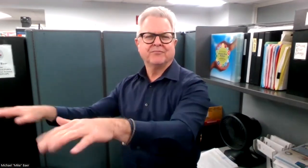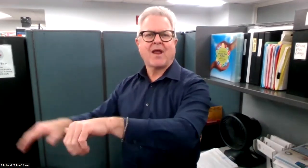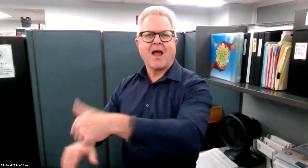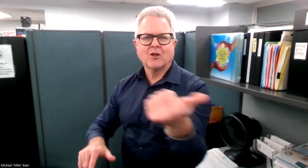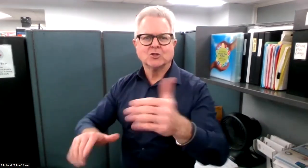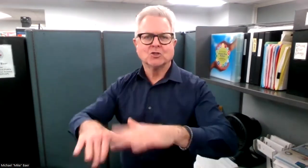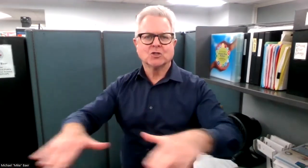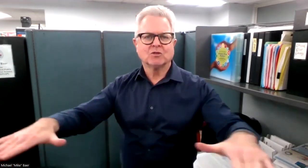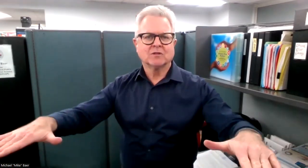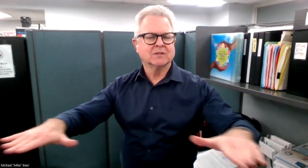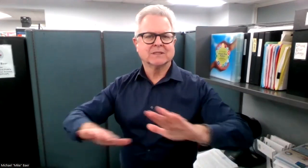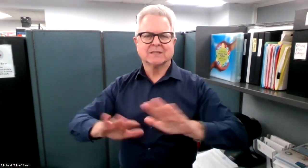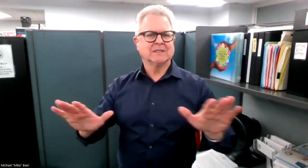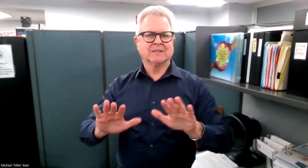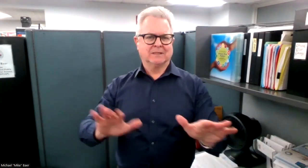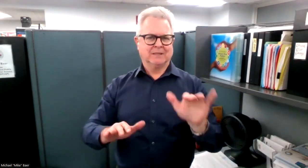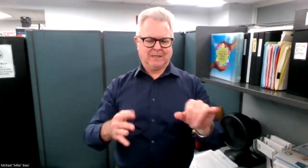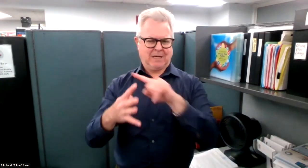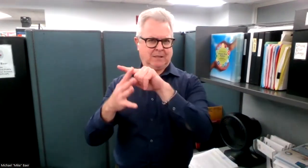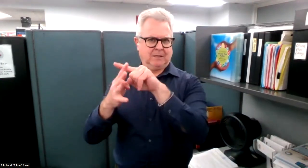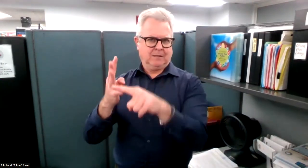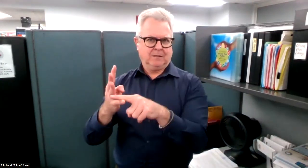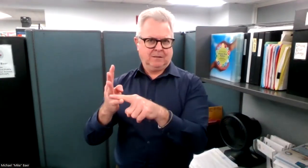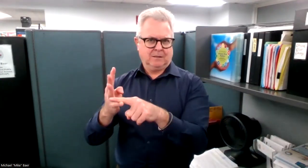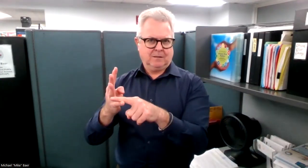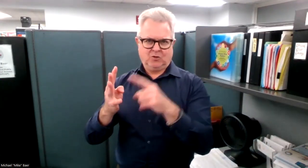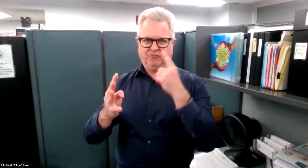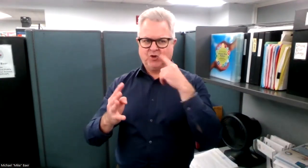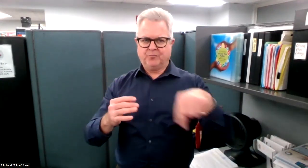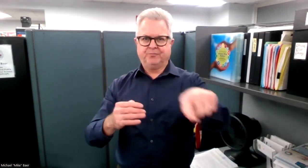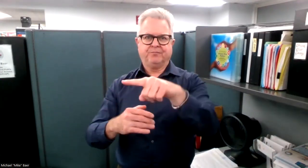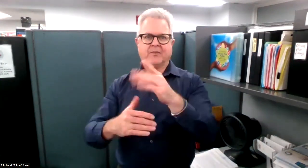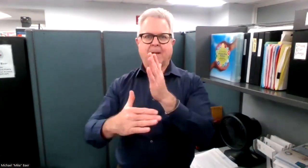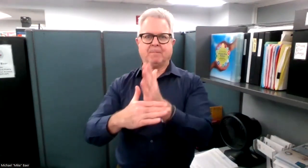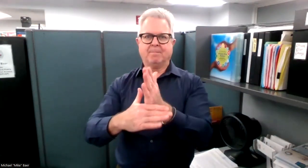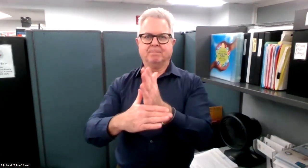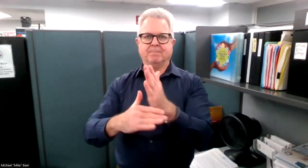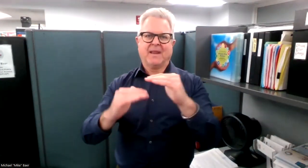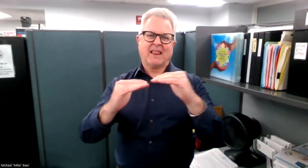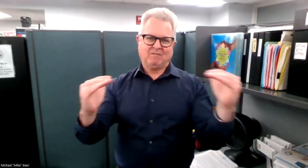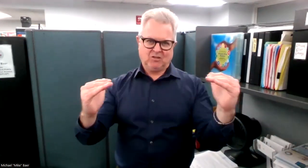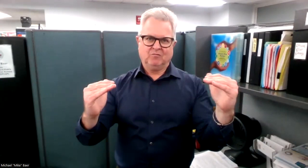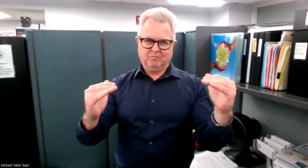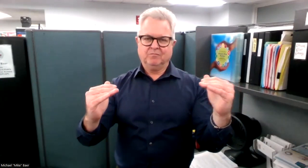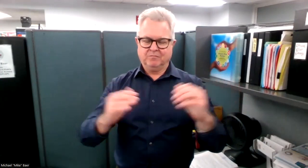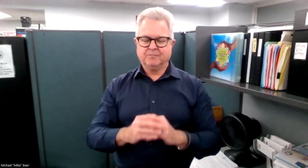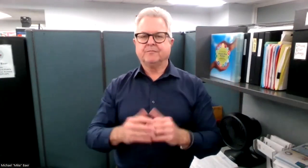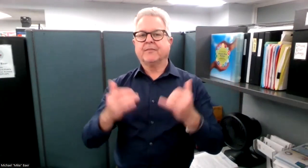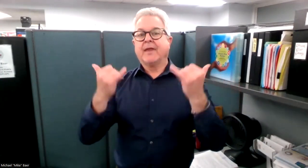the daycare, you're going to, spread that contagious virus to others. Okay, we want to try to keep